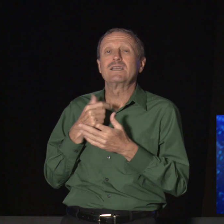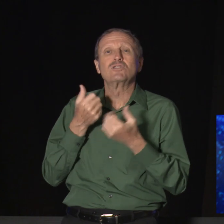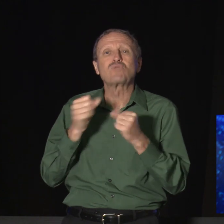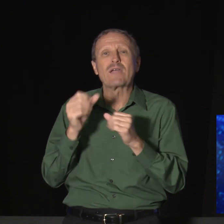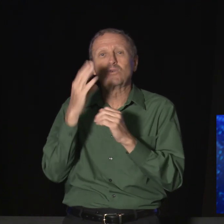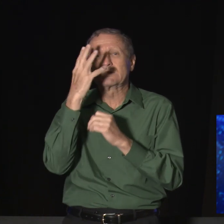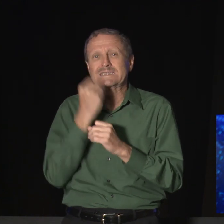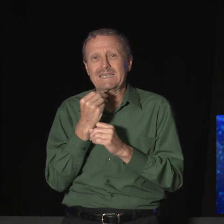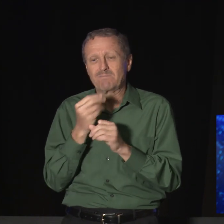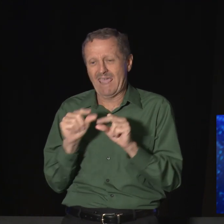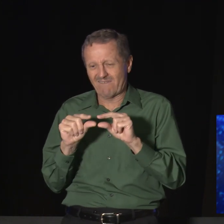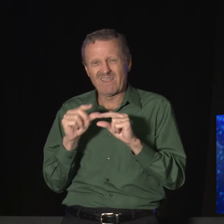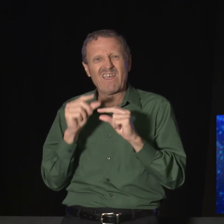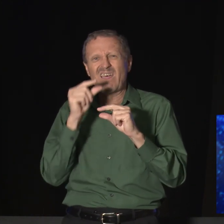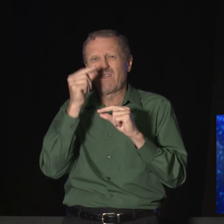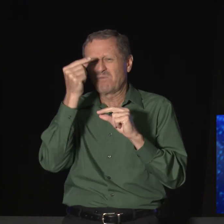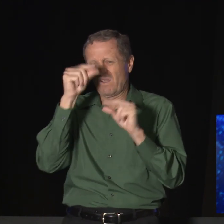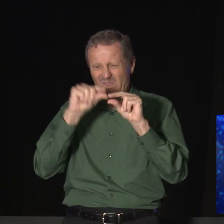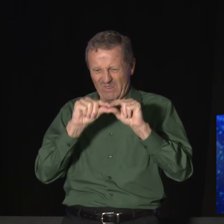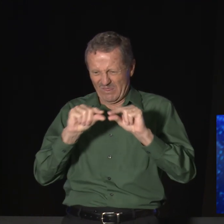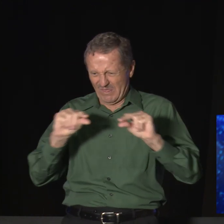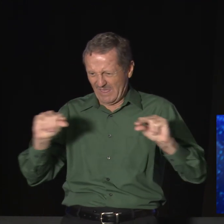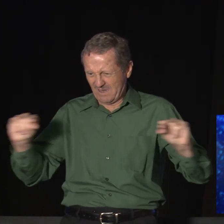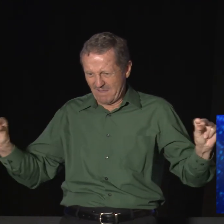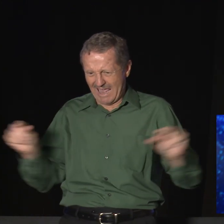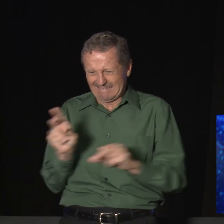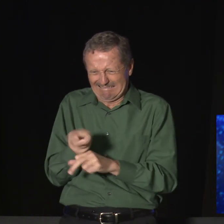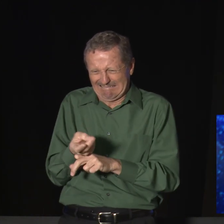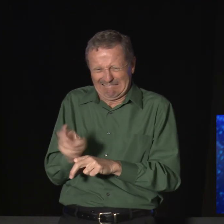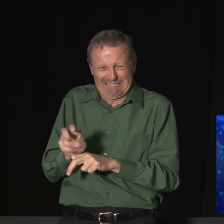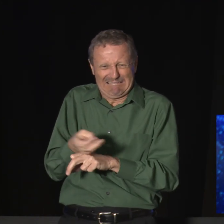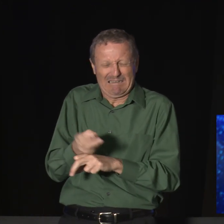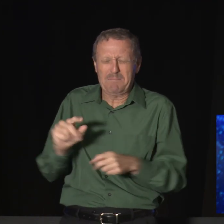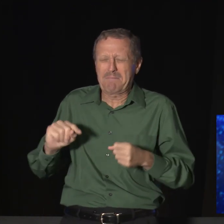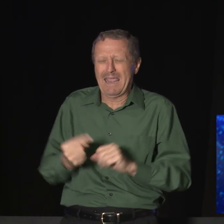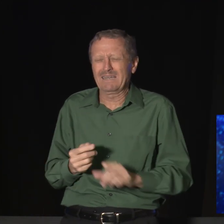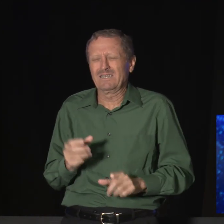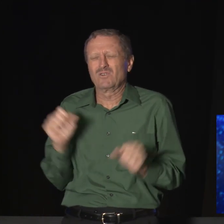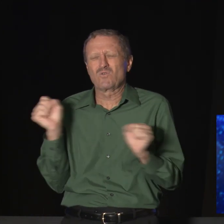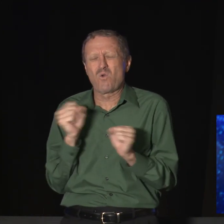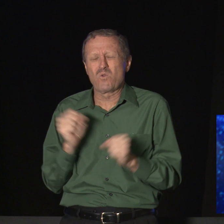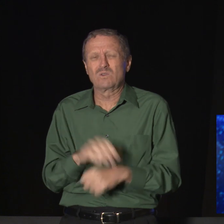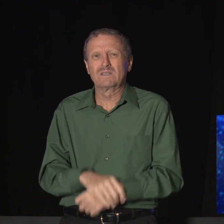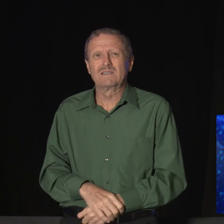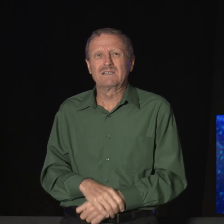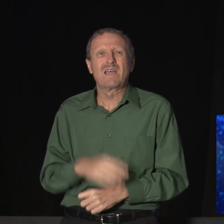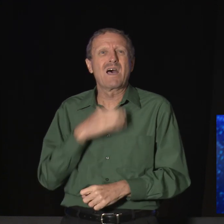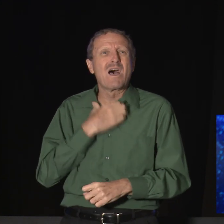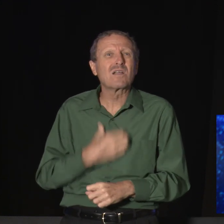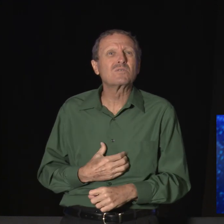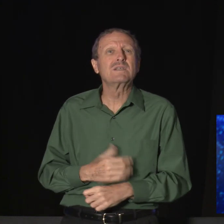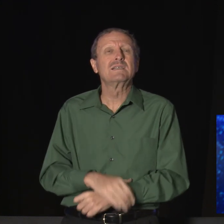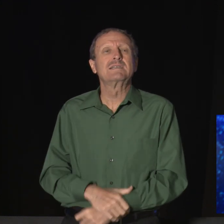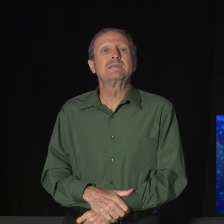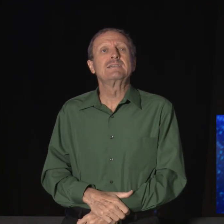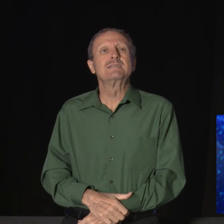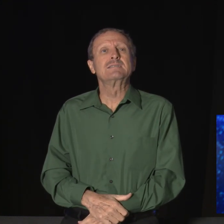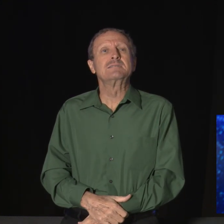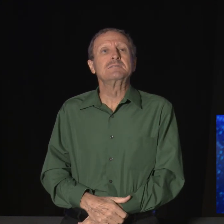on her thin mat. She was restless. She was in pain. She was cold. She was hungry.